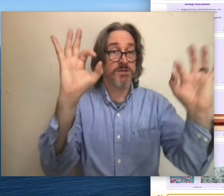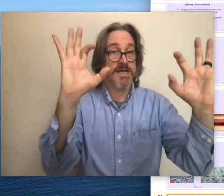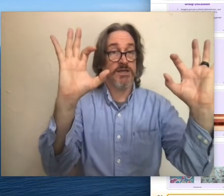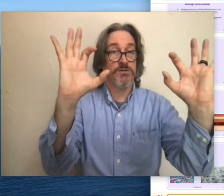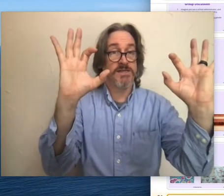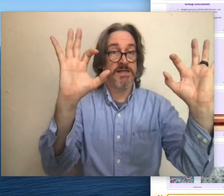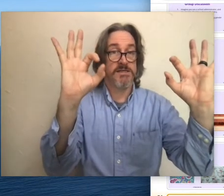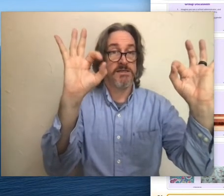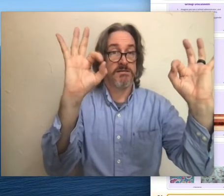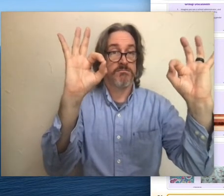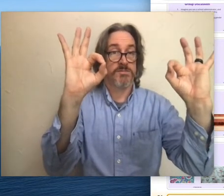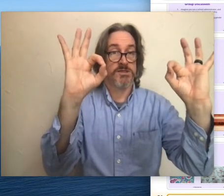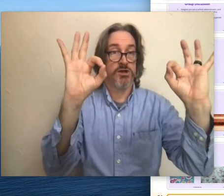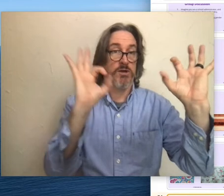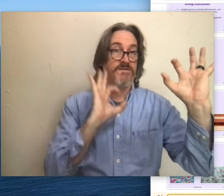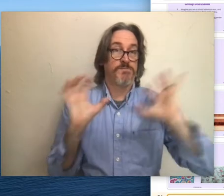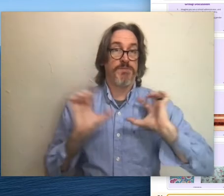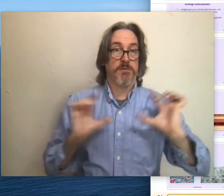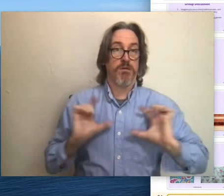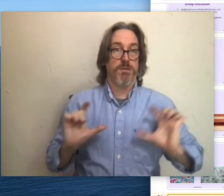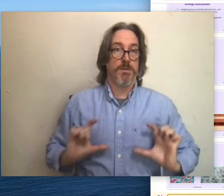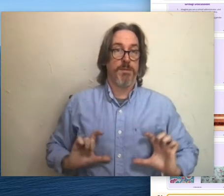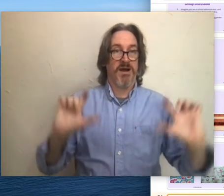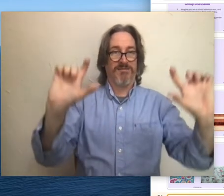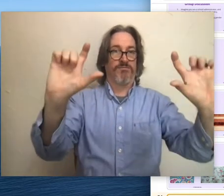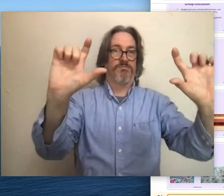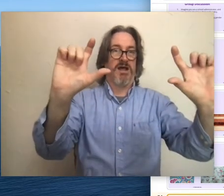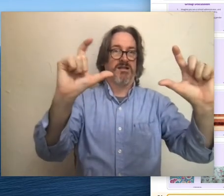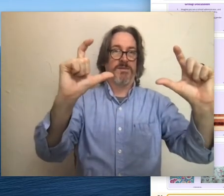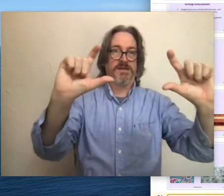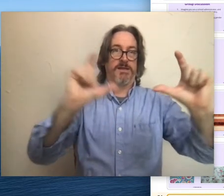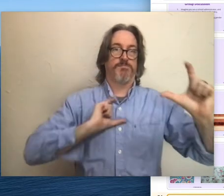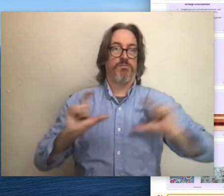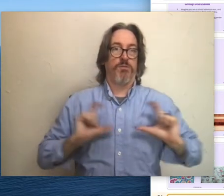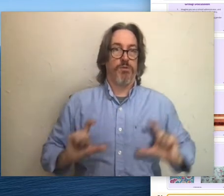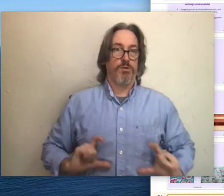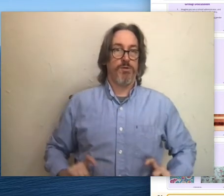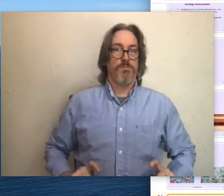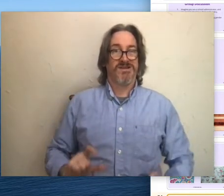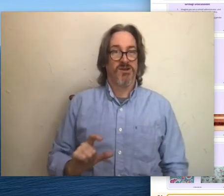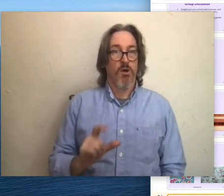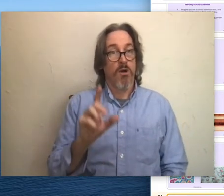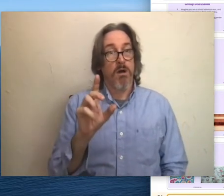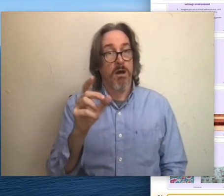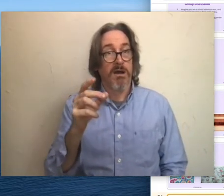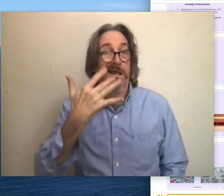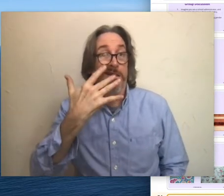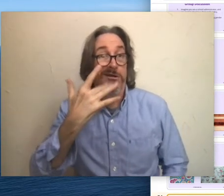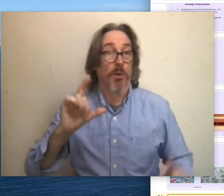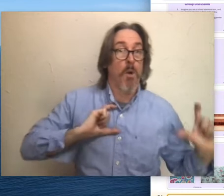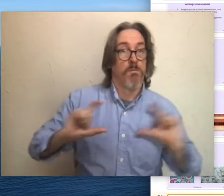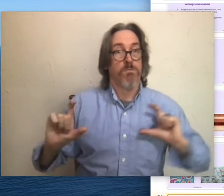Dots will tend to use these. So if it's big, let me say that. Boom, boom, boom, boom, boom.